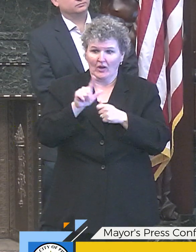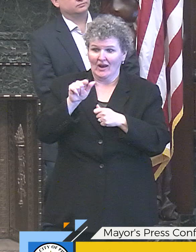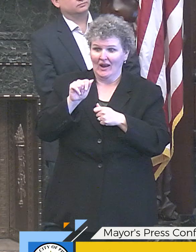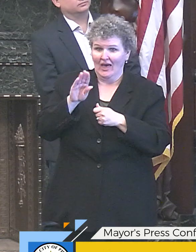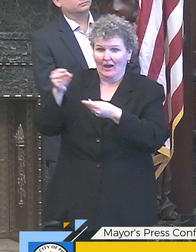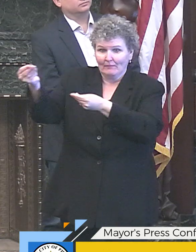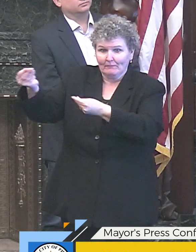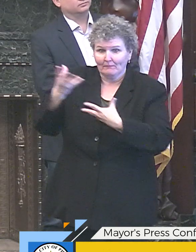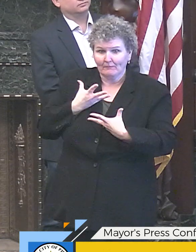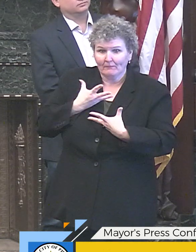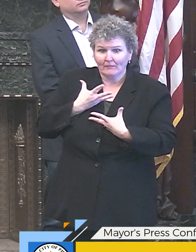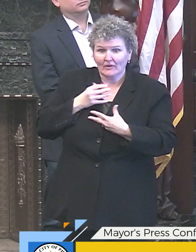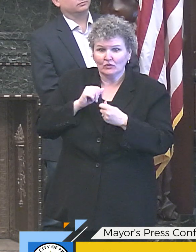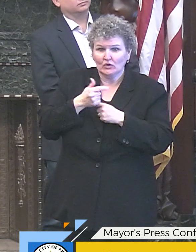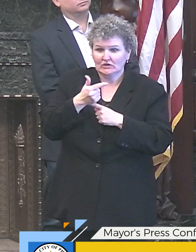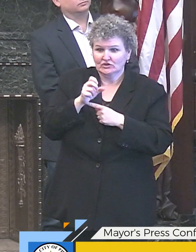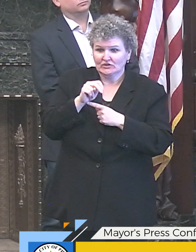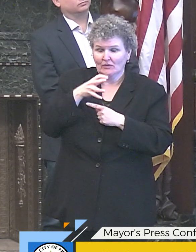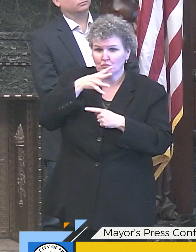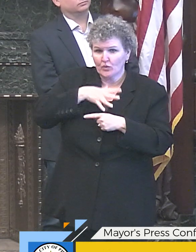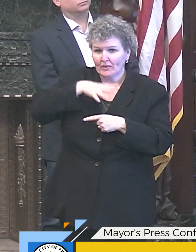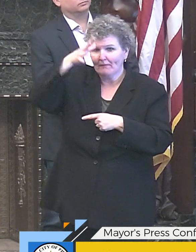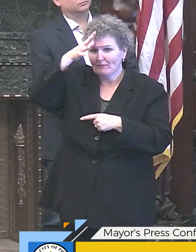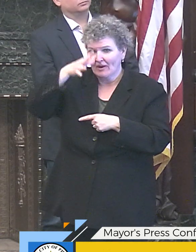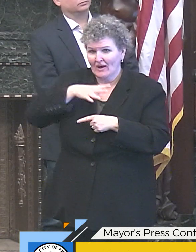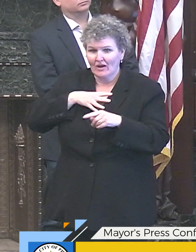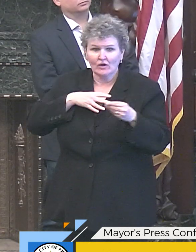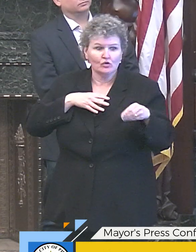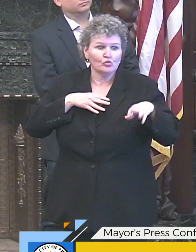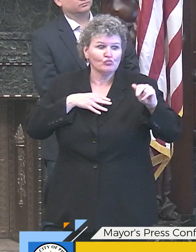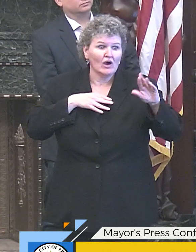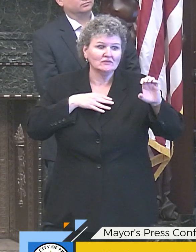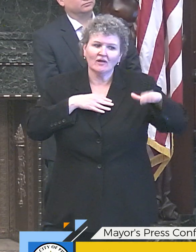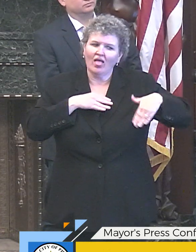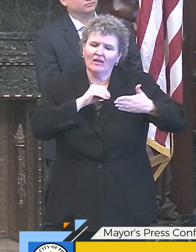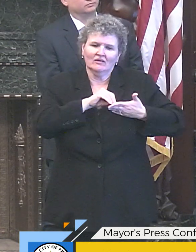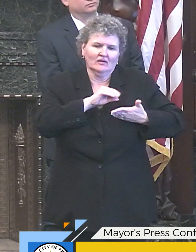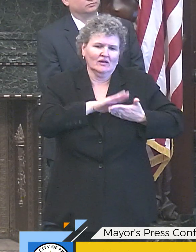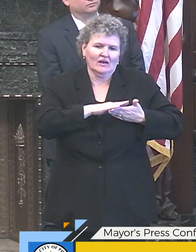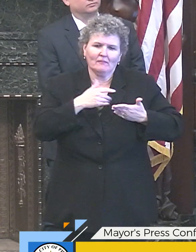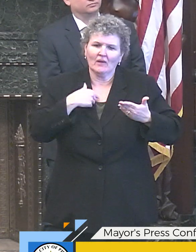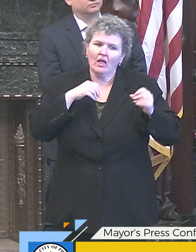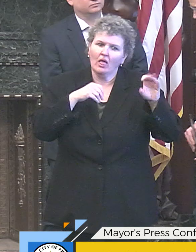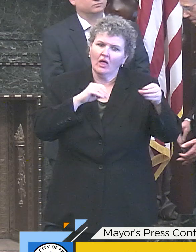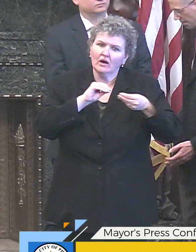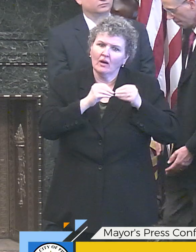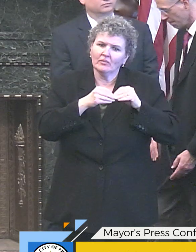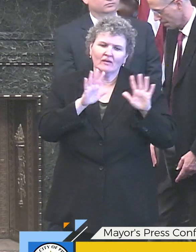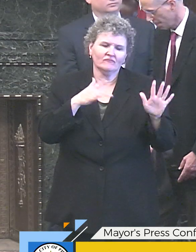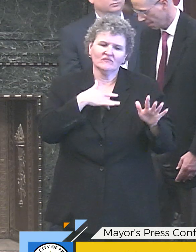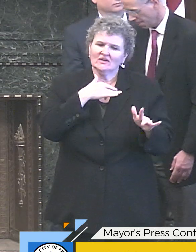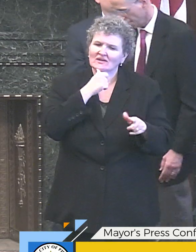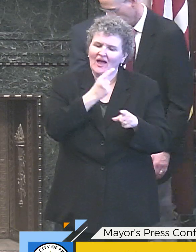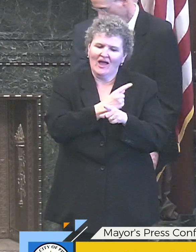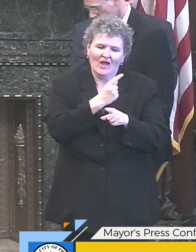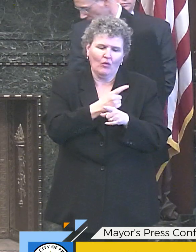gender, we don't get race. And so we don't want to put up anything there that we don't think is accurate. Thank you.